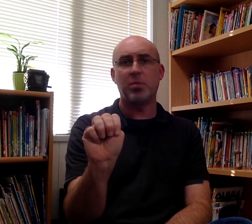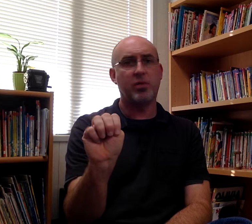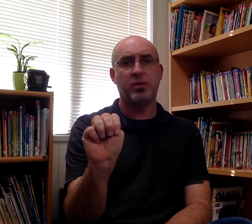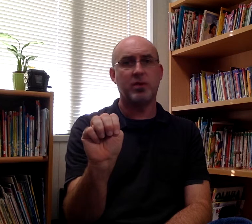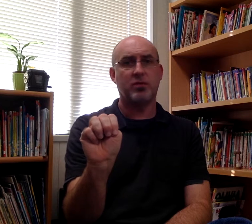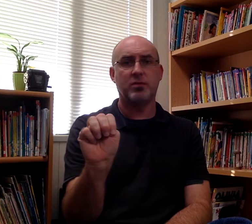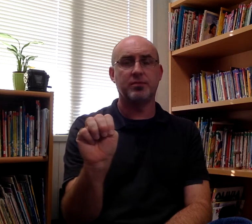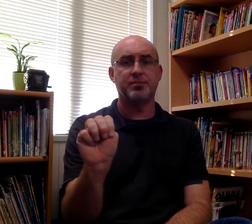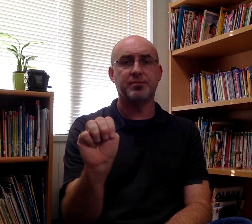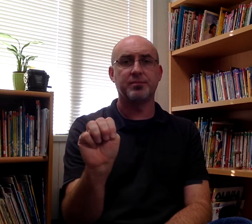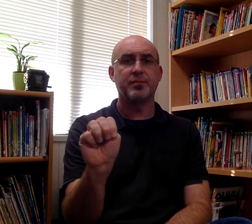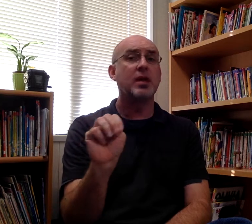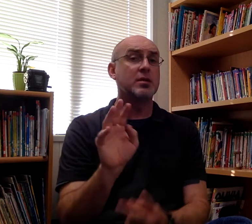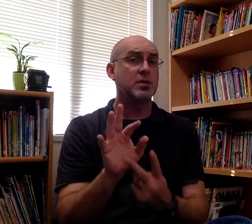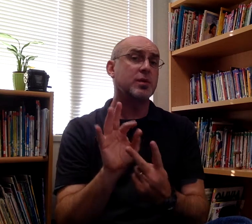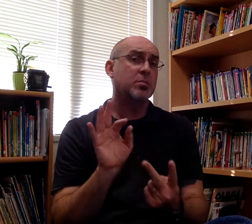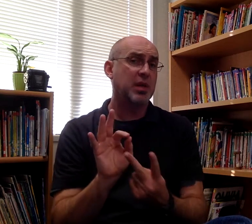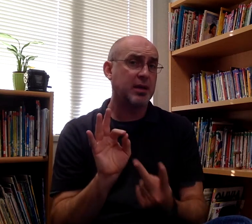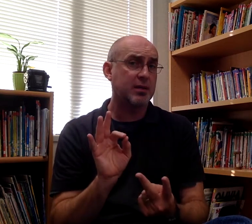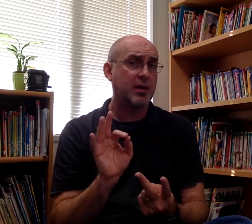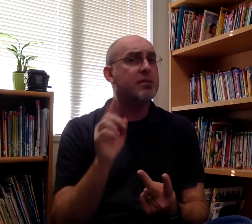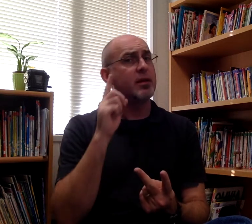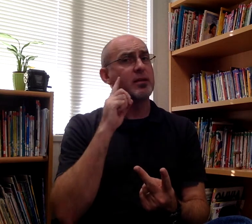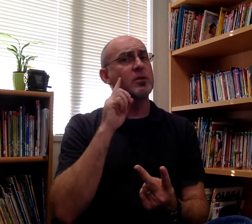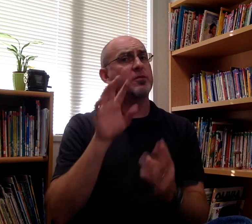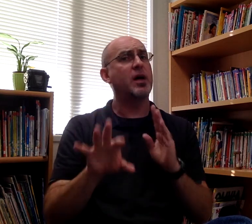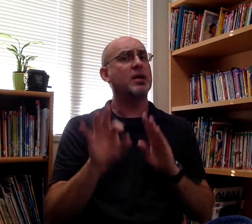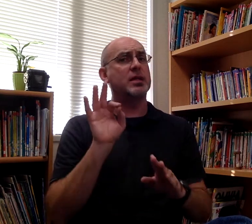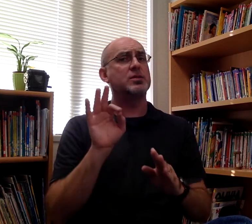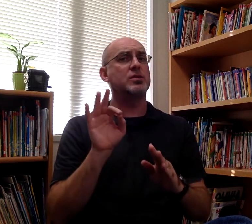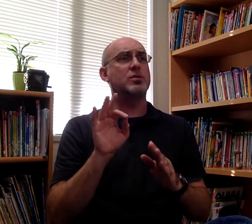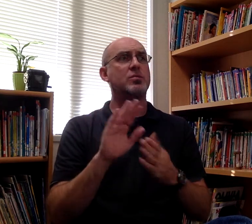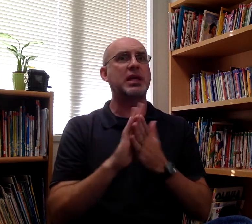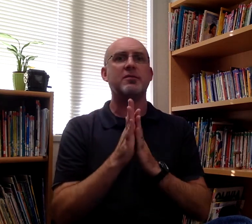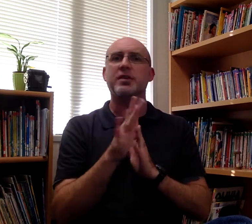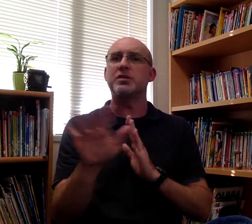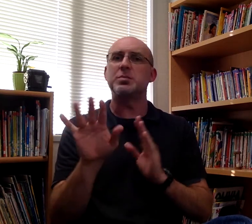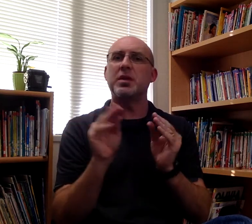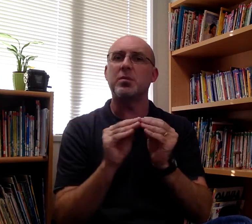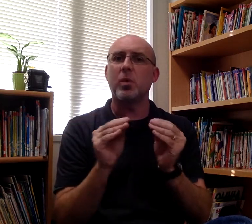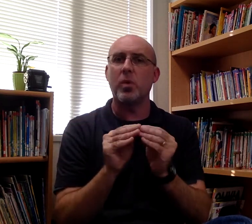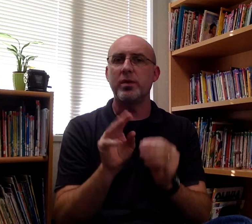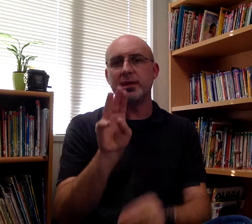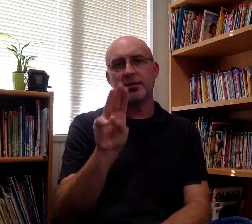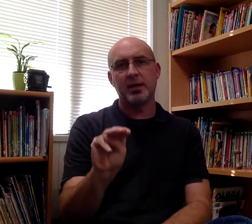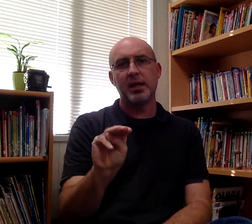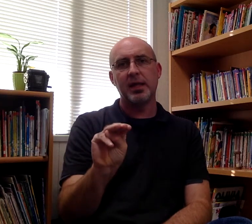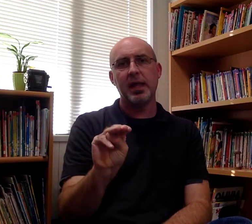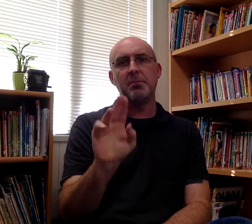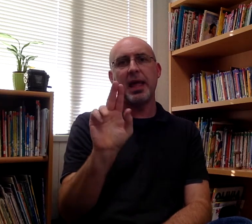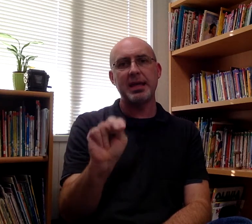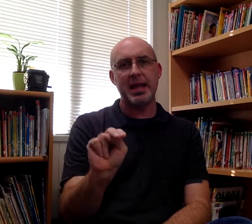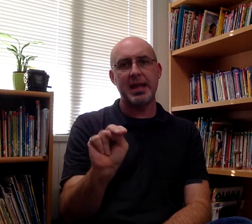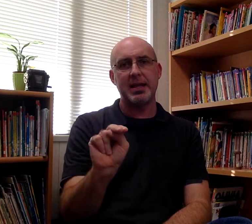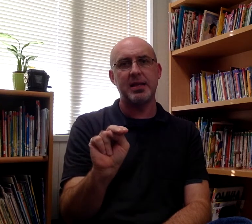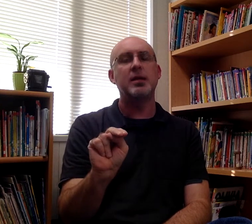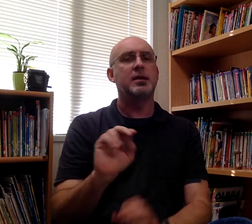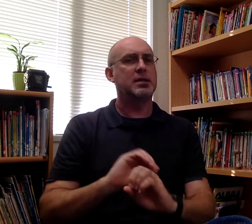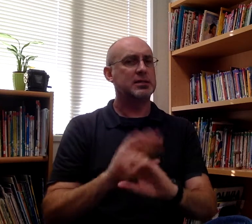all the way over. So you can pick. I think that you'll find as you begin fingerspelling more that M and N, it's